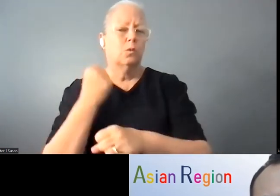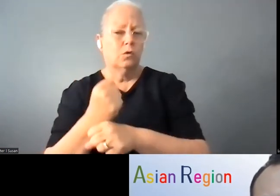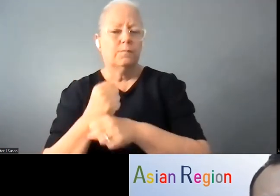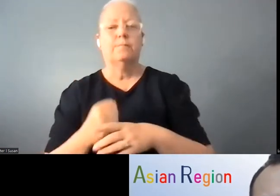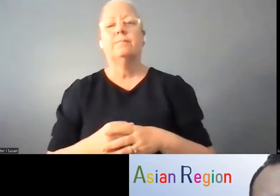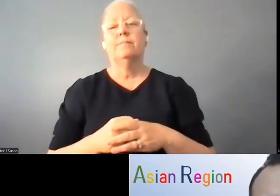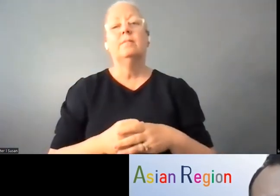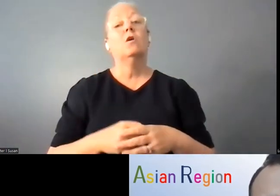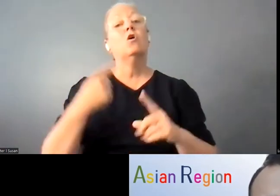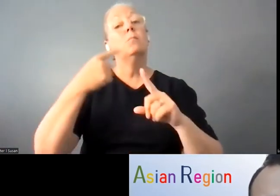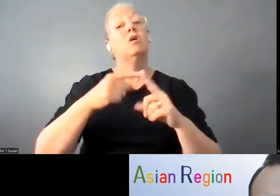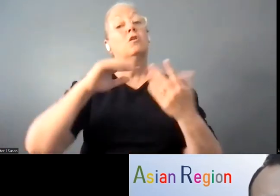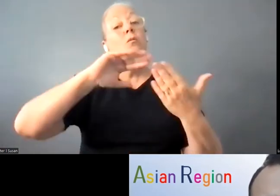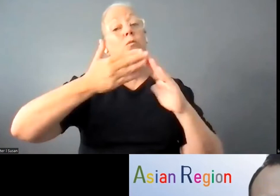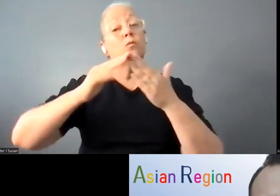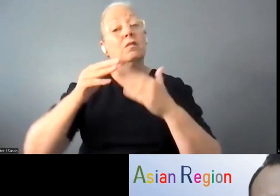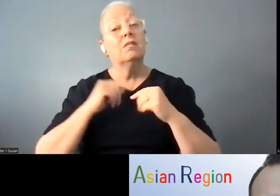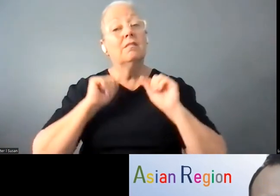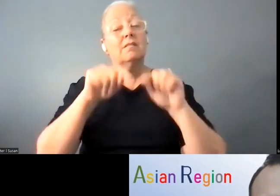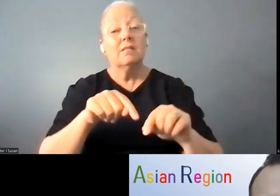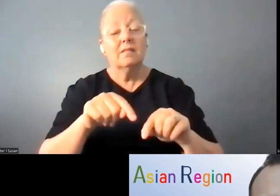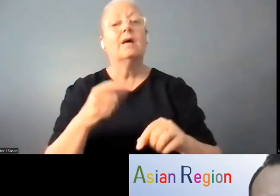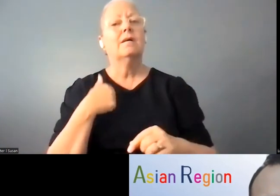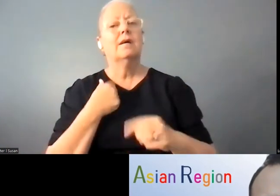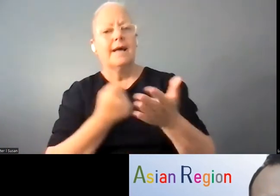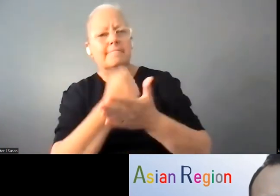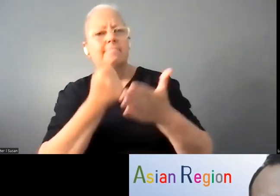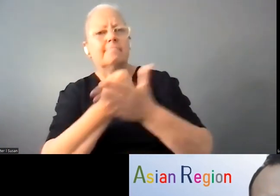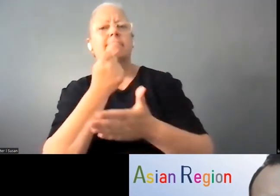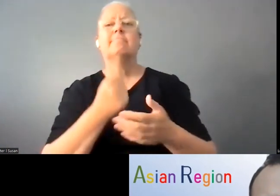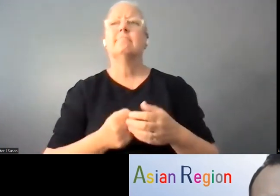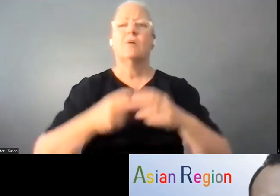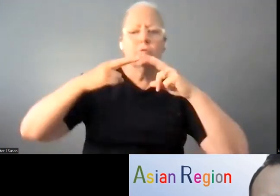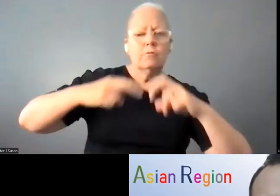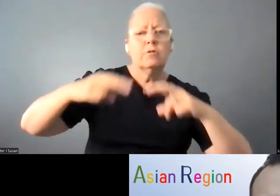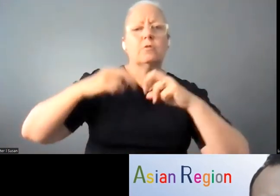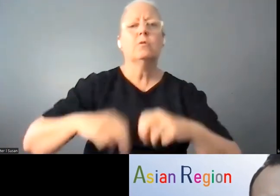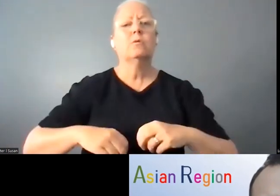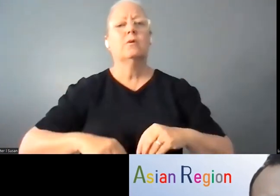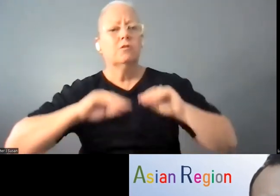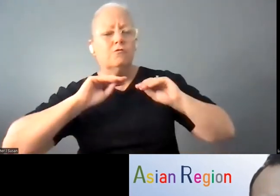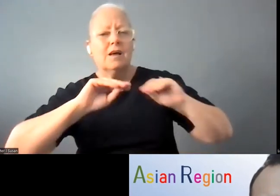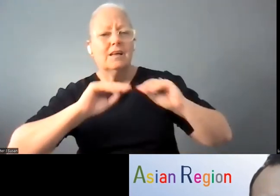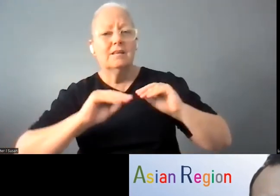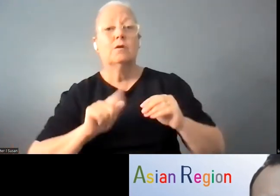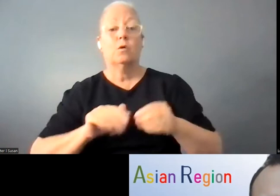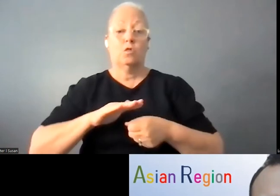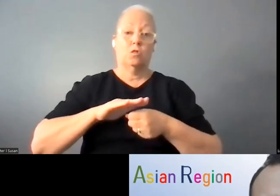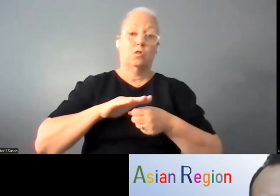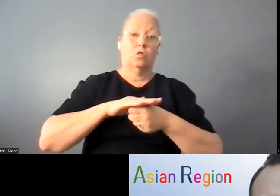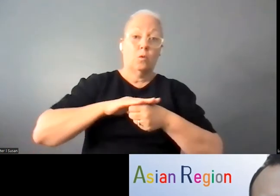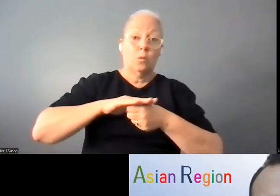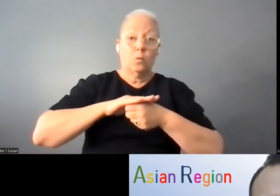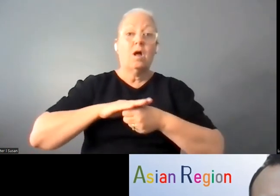ground, we also engage in advocacy, research, and training at local, national, and global levels.